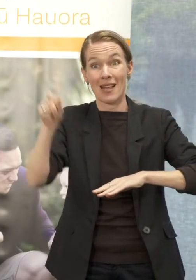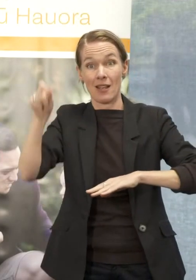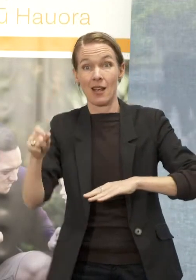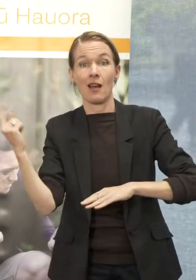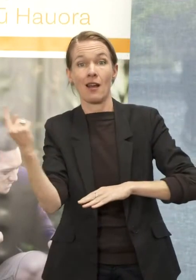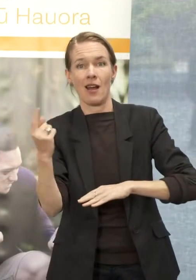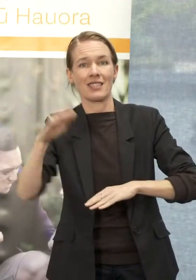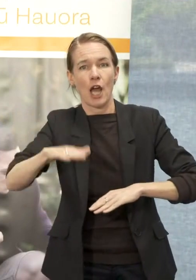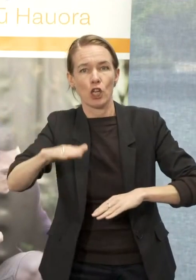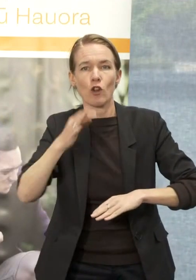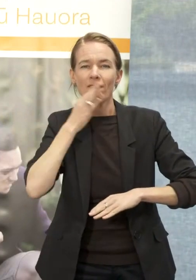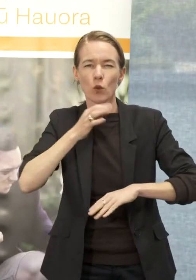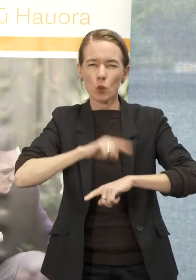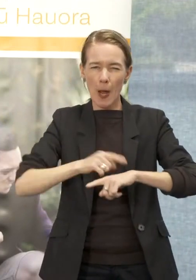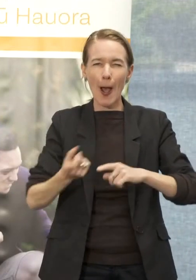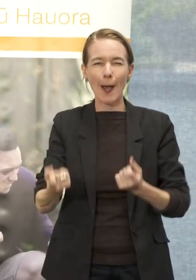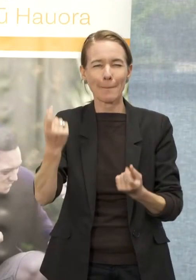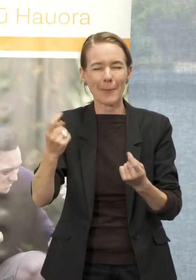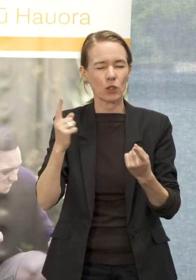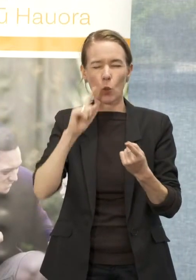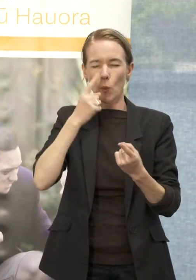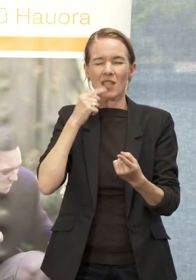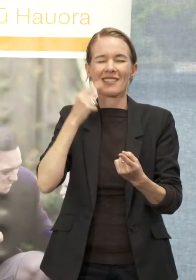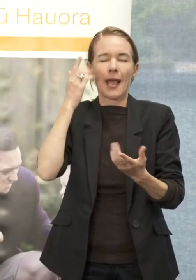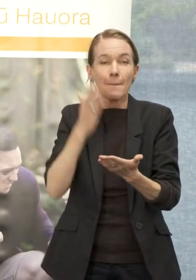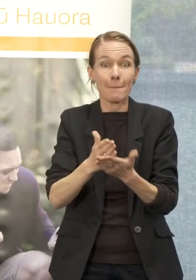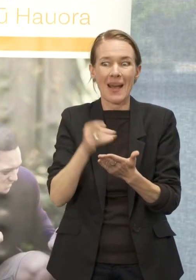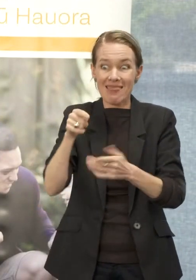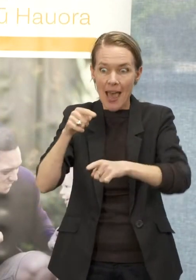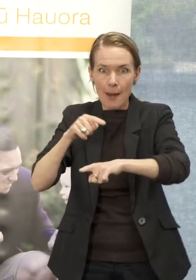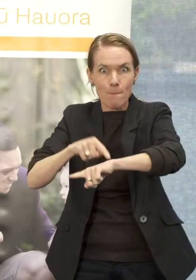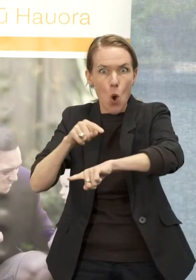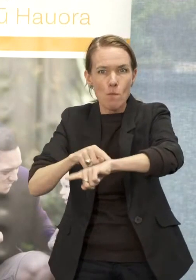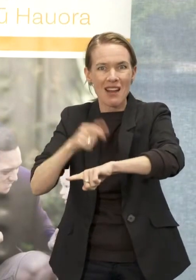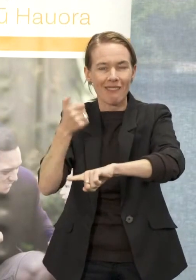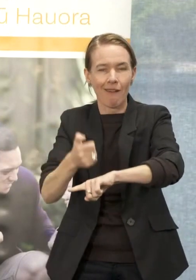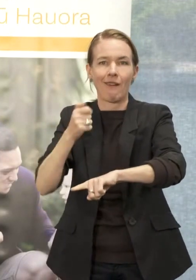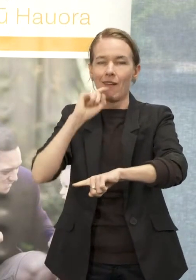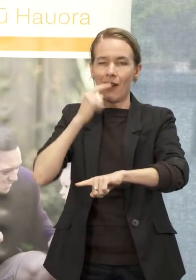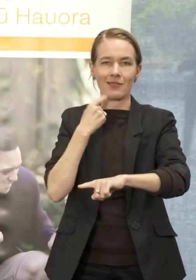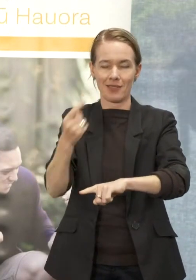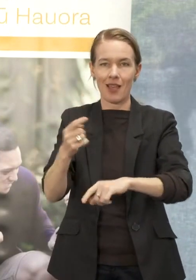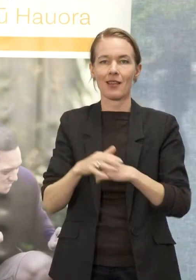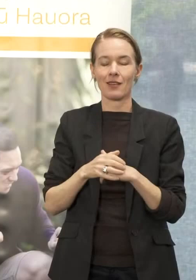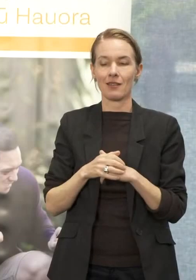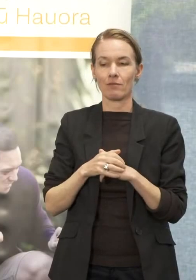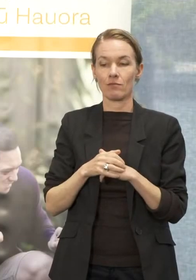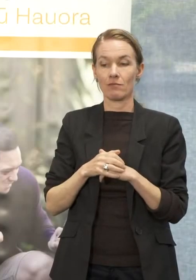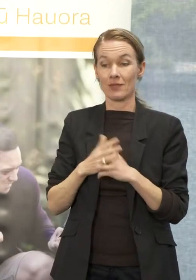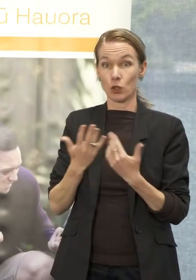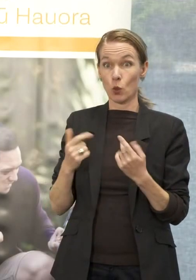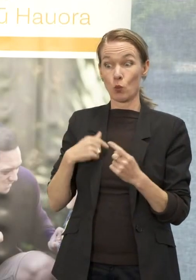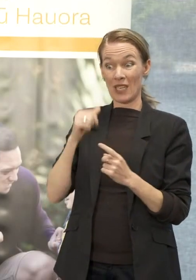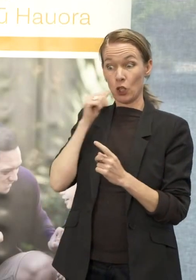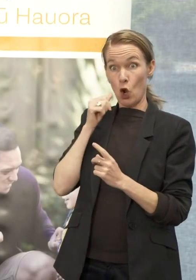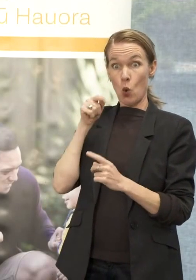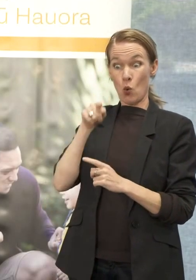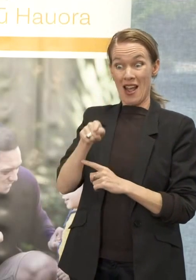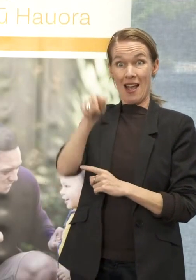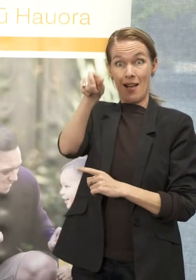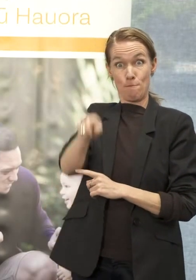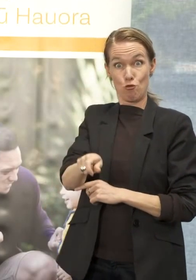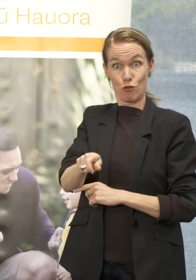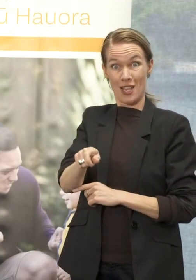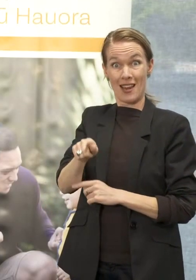that the case who travelled on the plane certainly had touched the